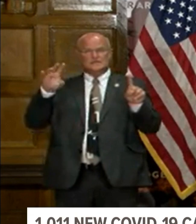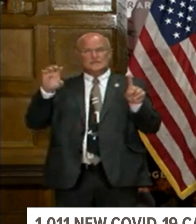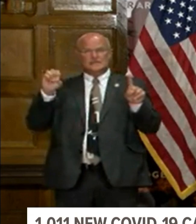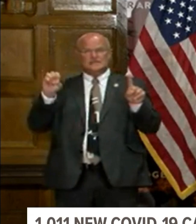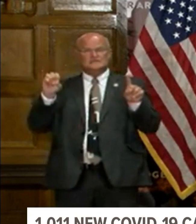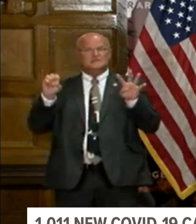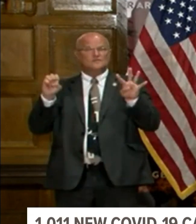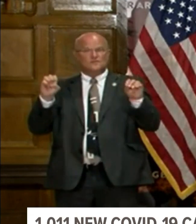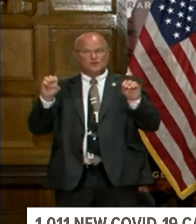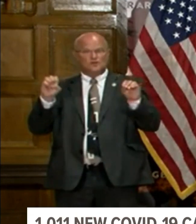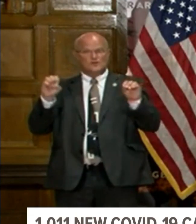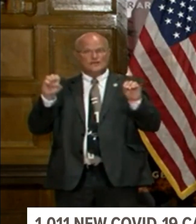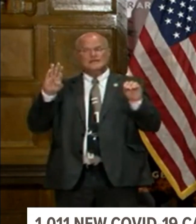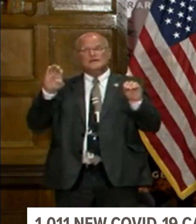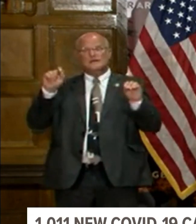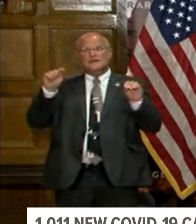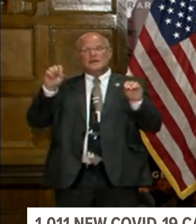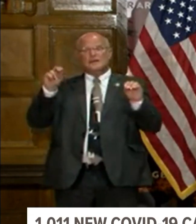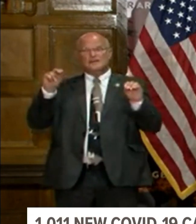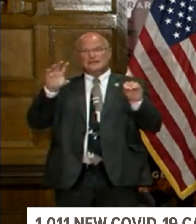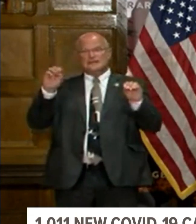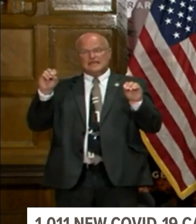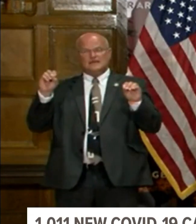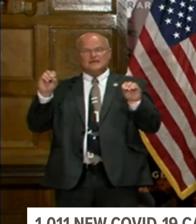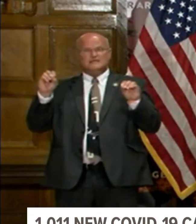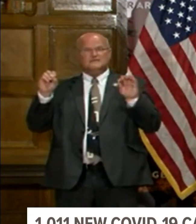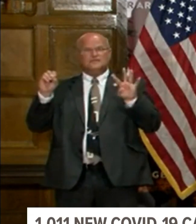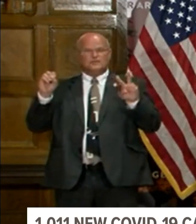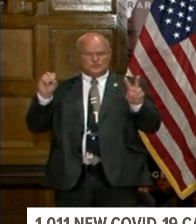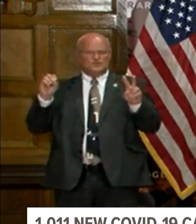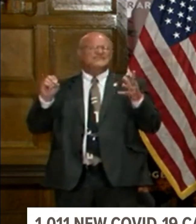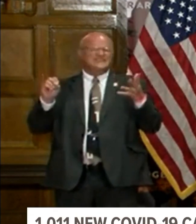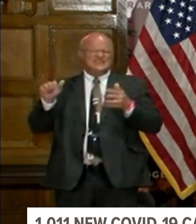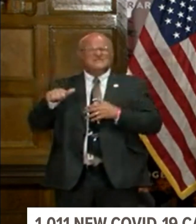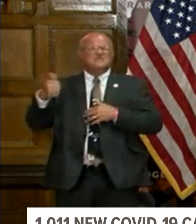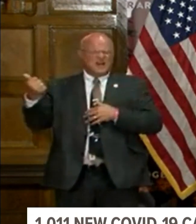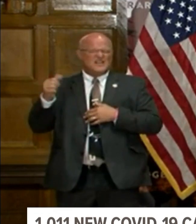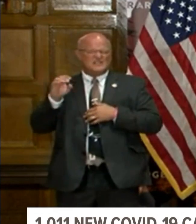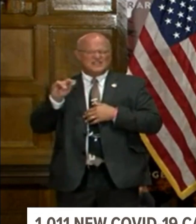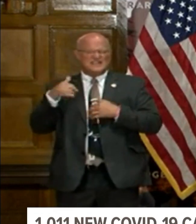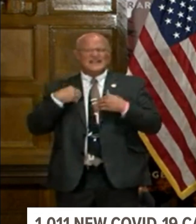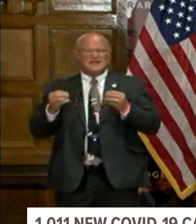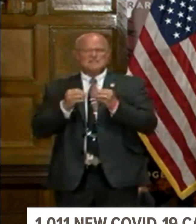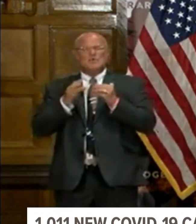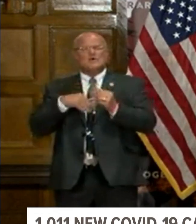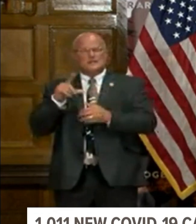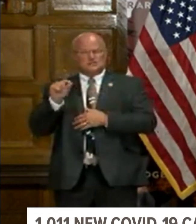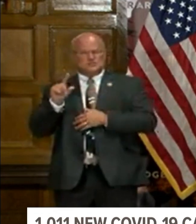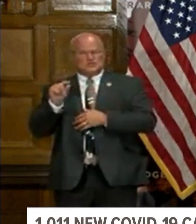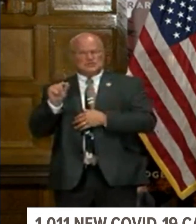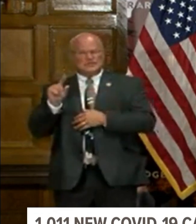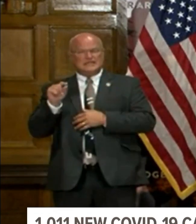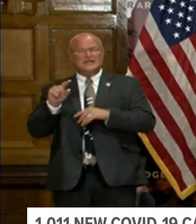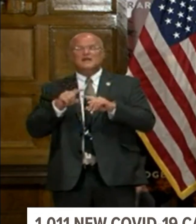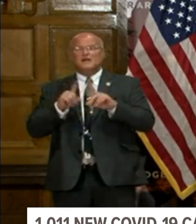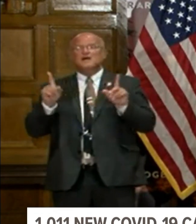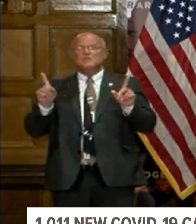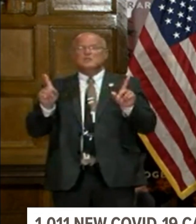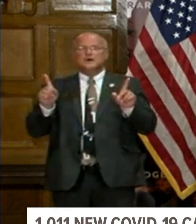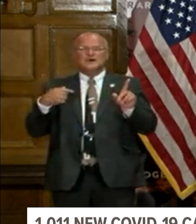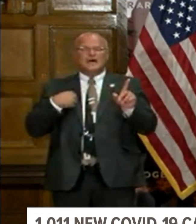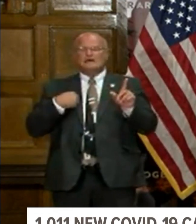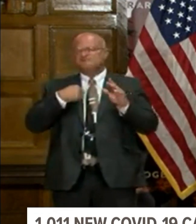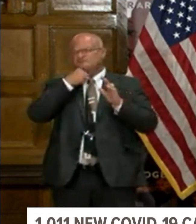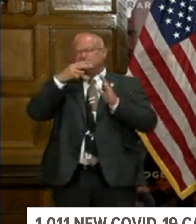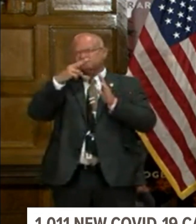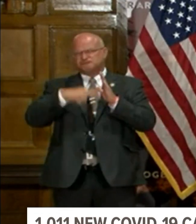40, and Benton County 32. And as I said, there are a few other counties there that had more than 20, but I won't be